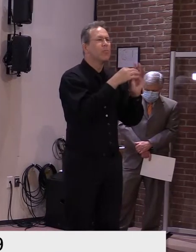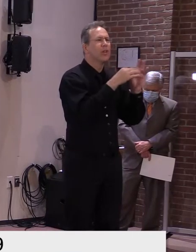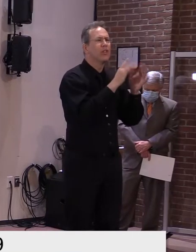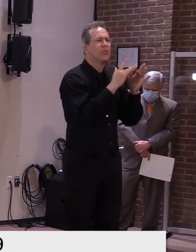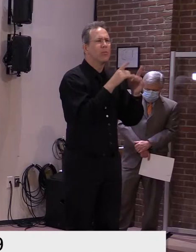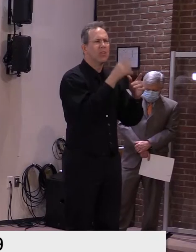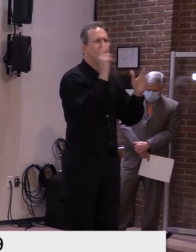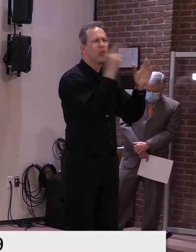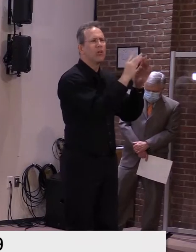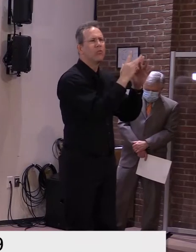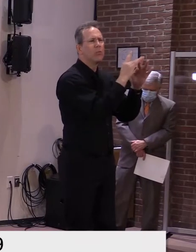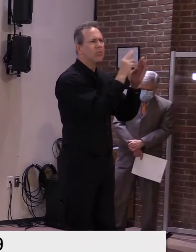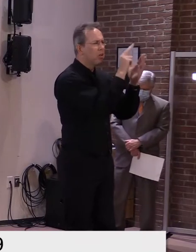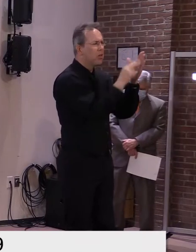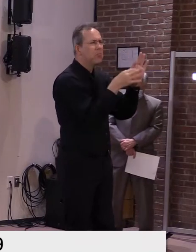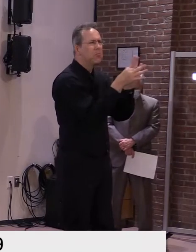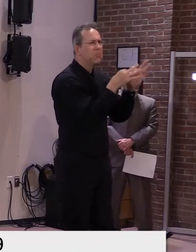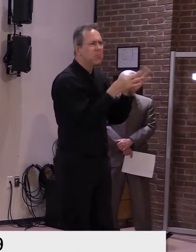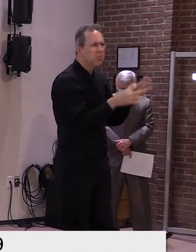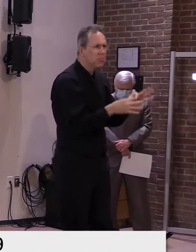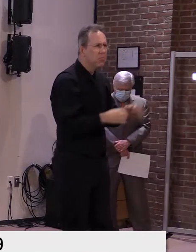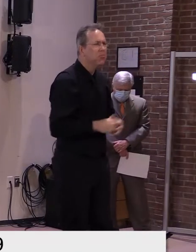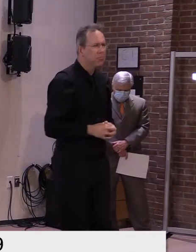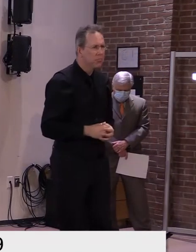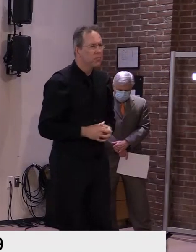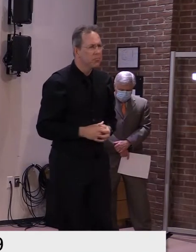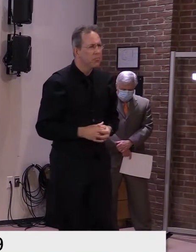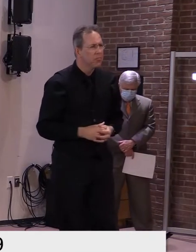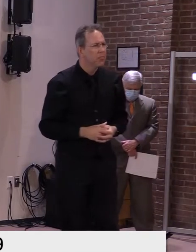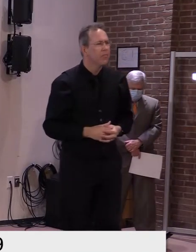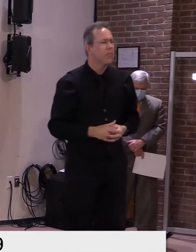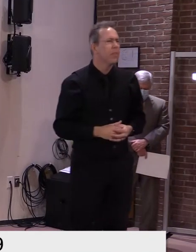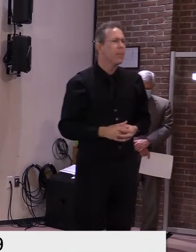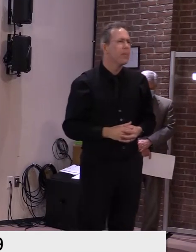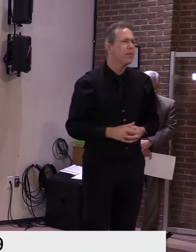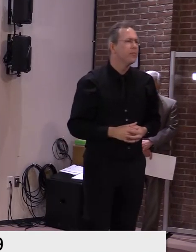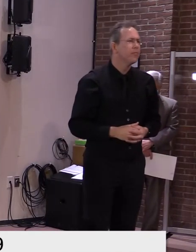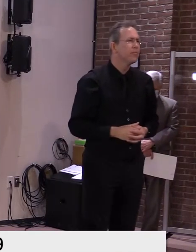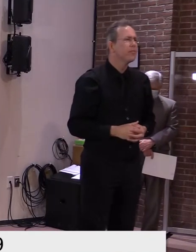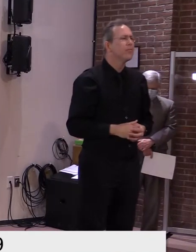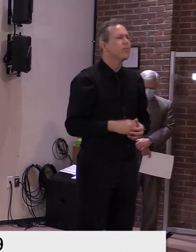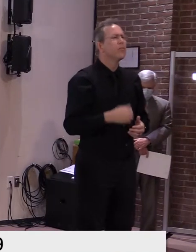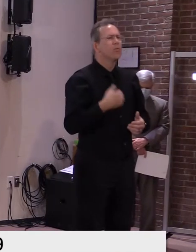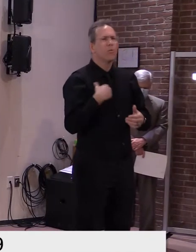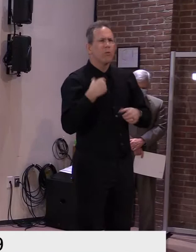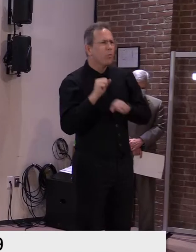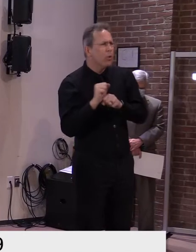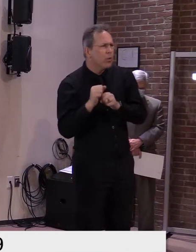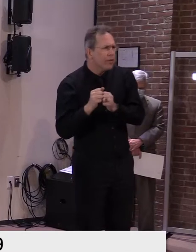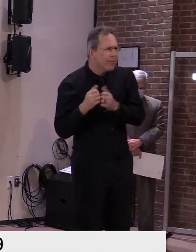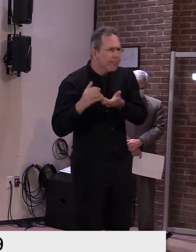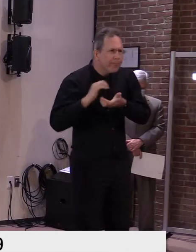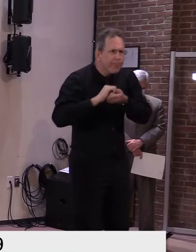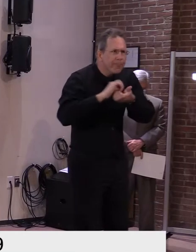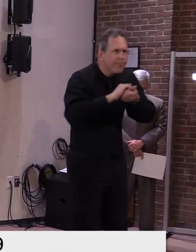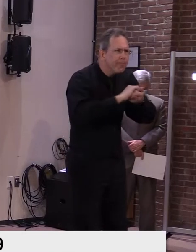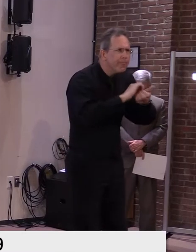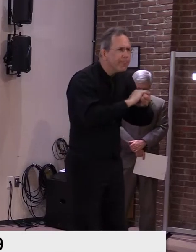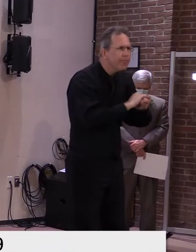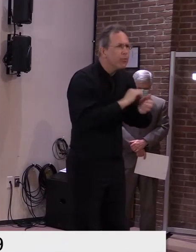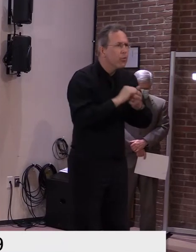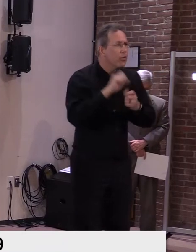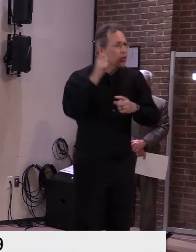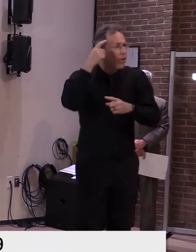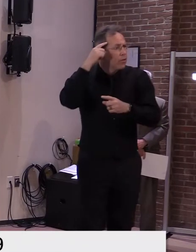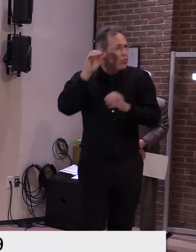www.sanders.senate.gov. There is also a survey that we have been working on with close partnership with the governor's office and a number of state